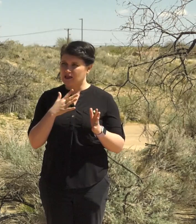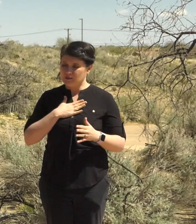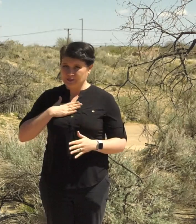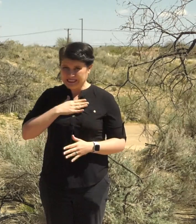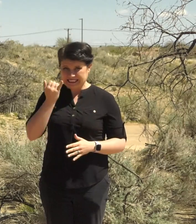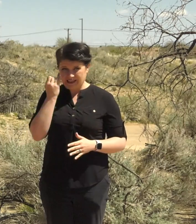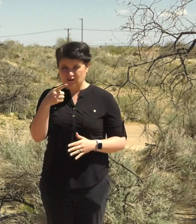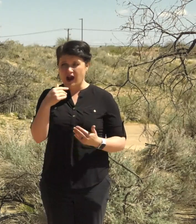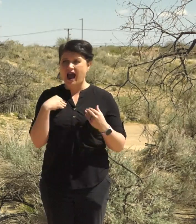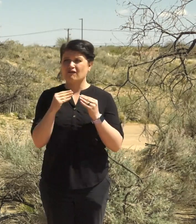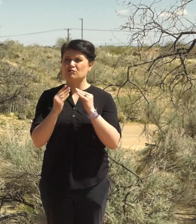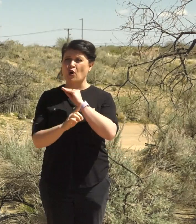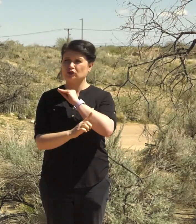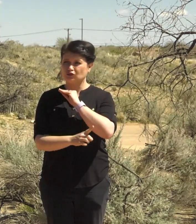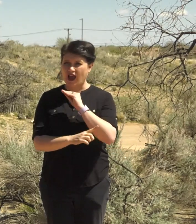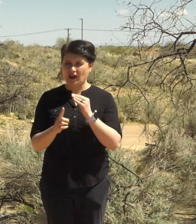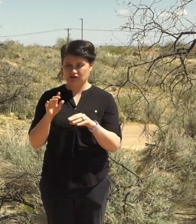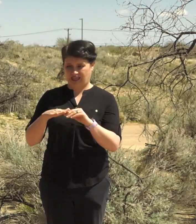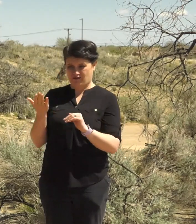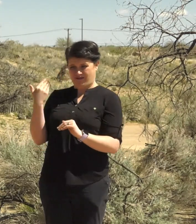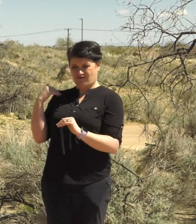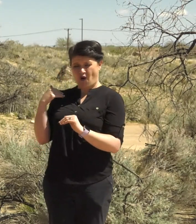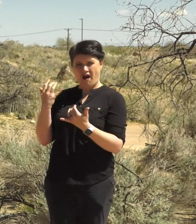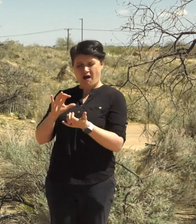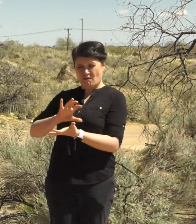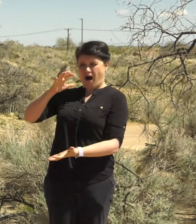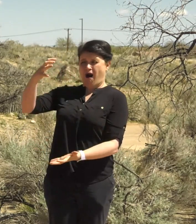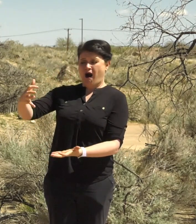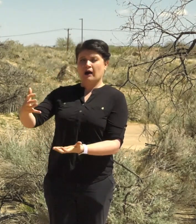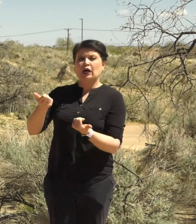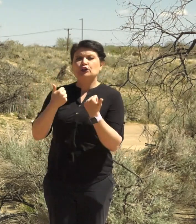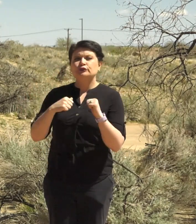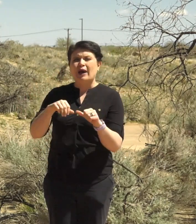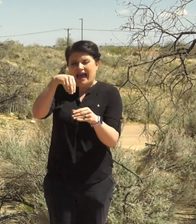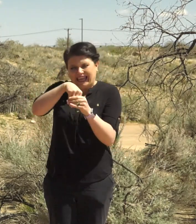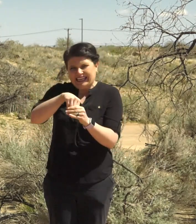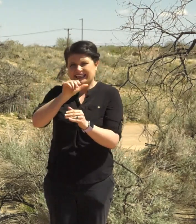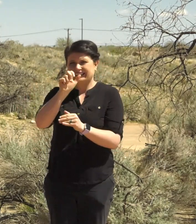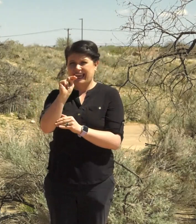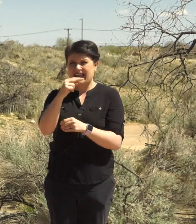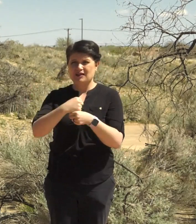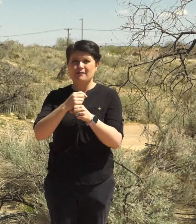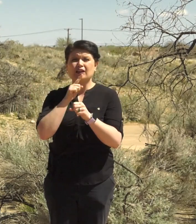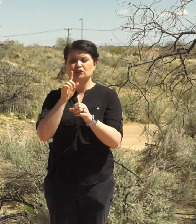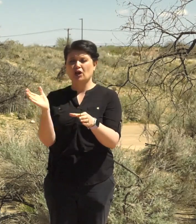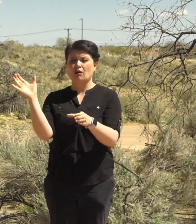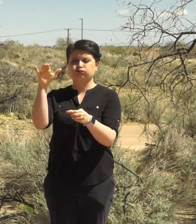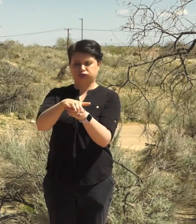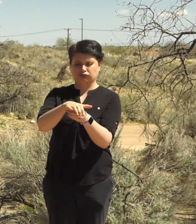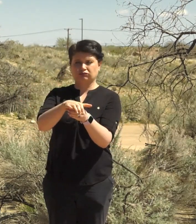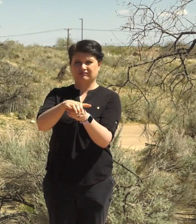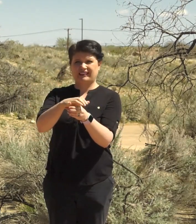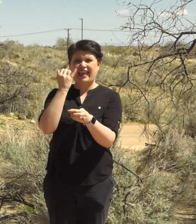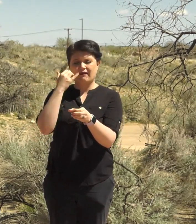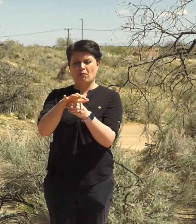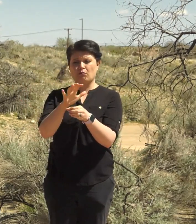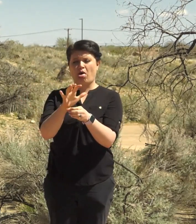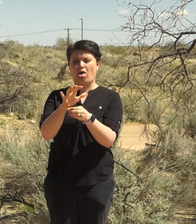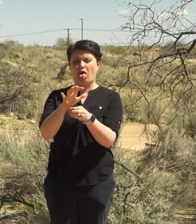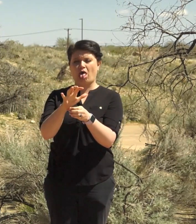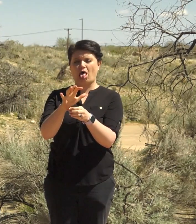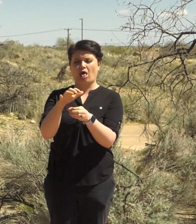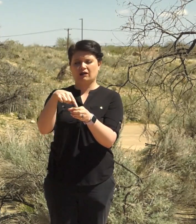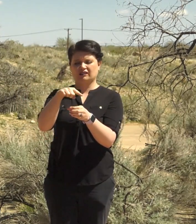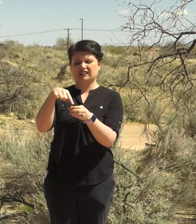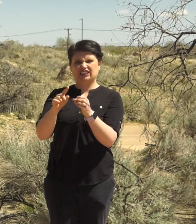you have more refuse, try to make sure that you get it all in the can and that your lid can close. If you pile it too much to where your lid is opened and